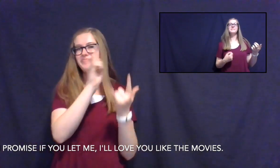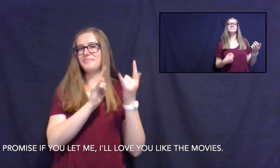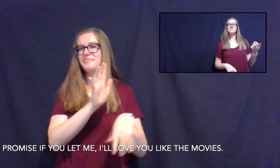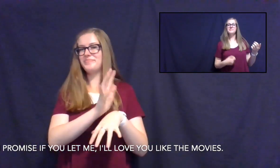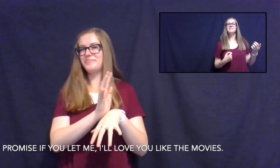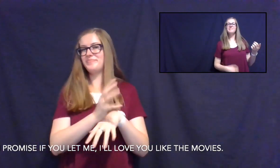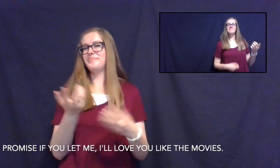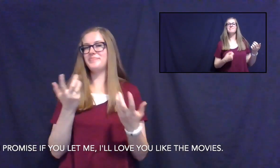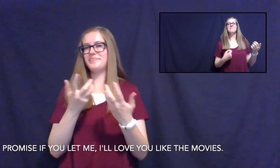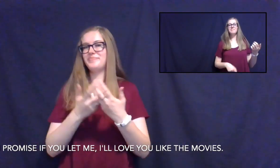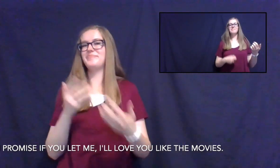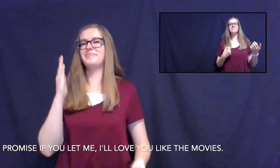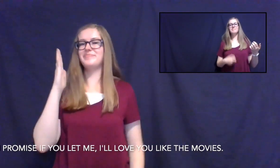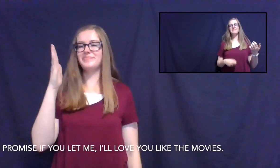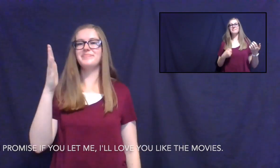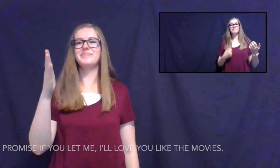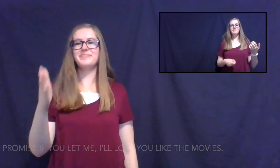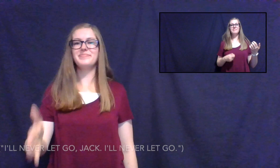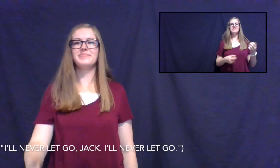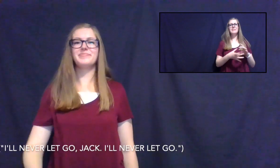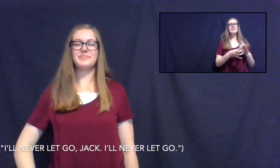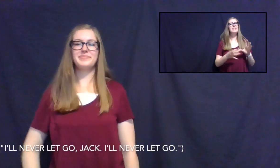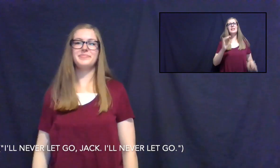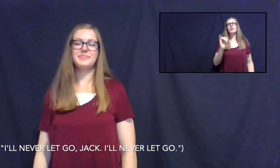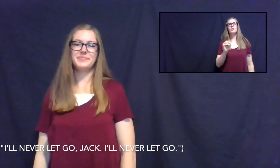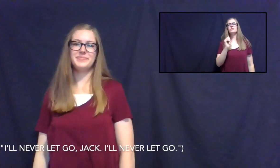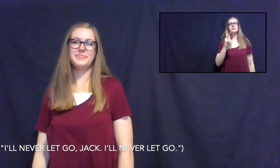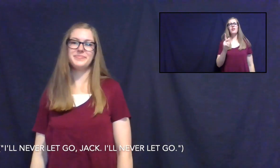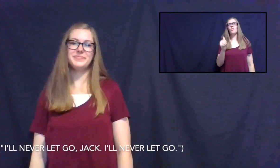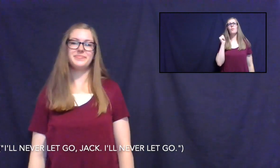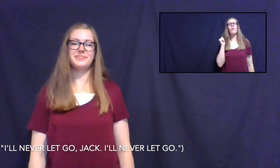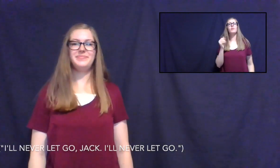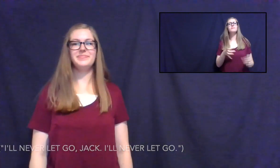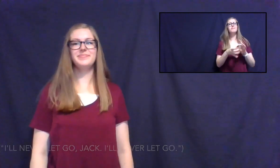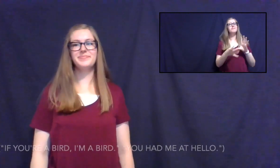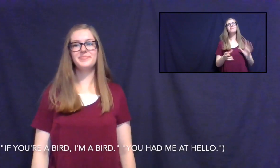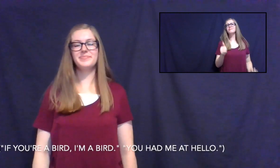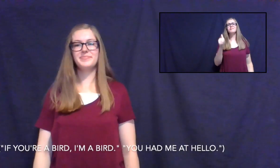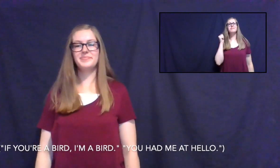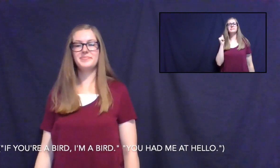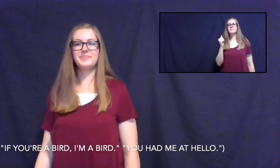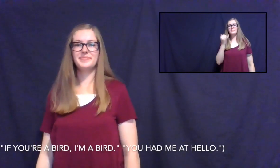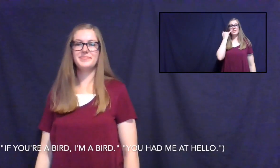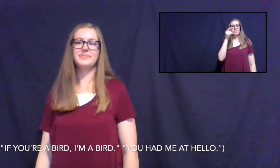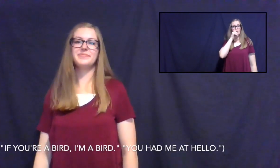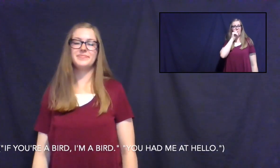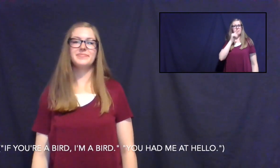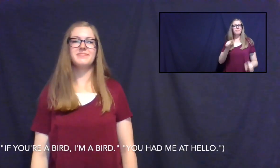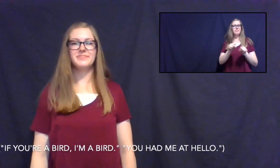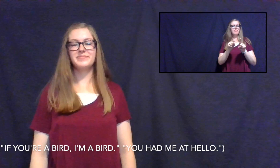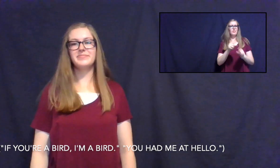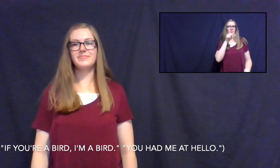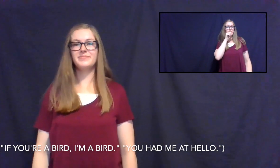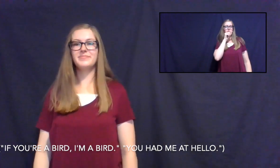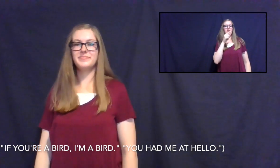I'll love you like the movies I'll never let go Jack I'll never let go If you're a bird I'm a bird